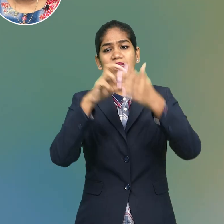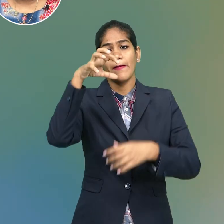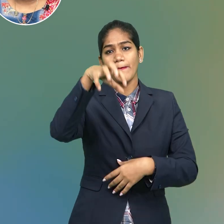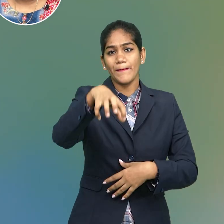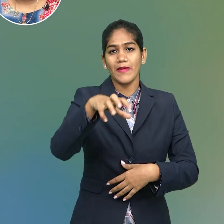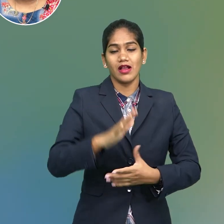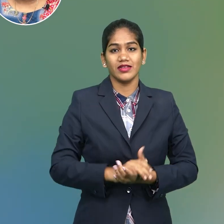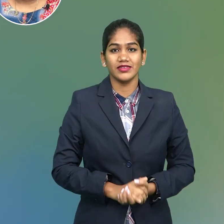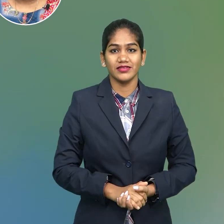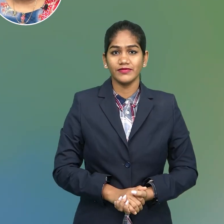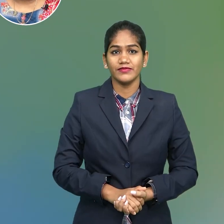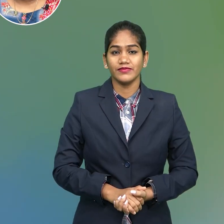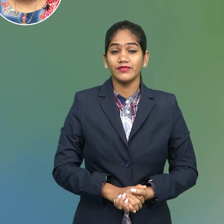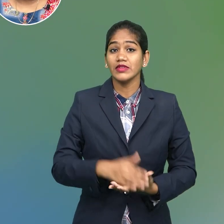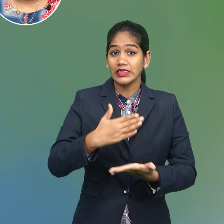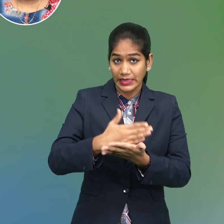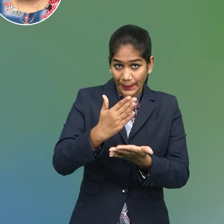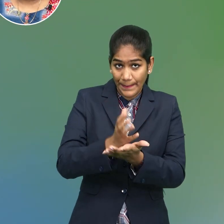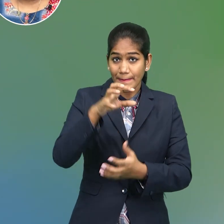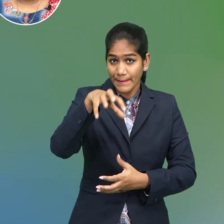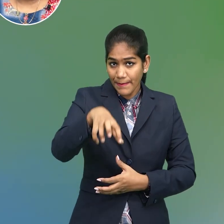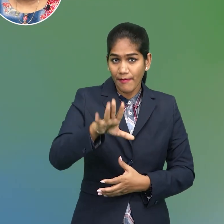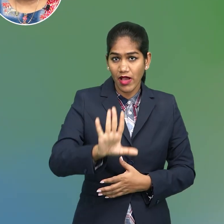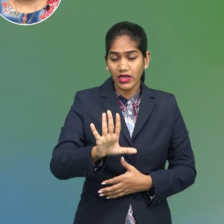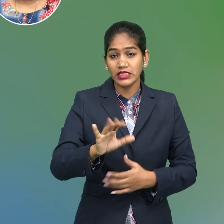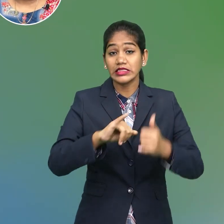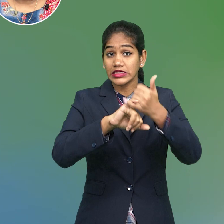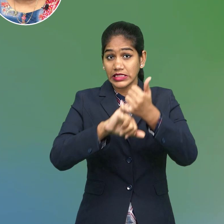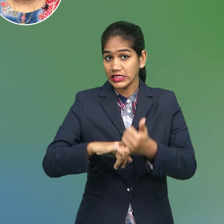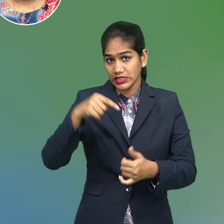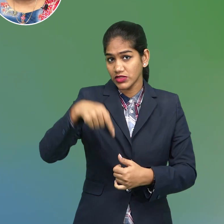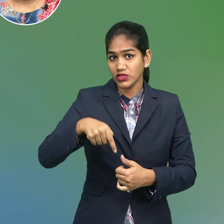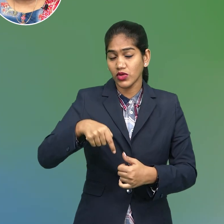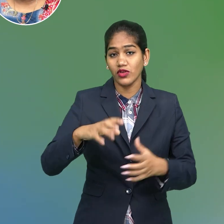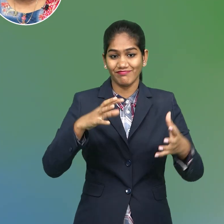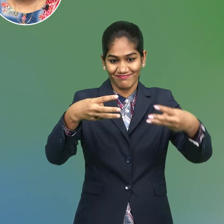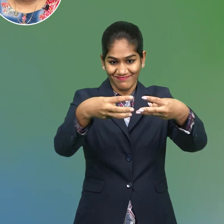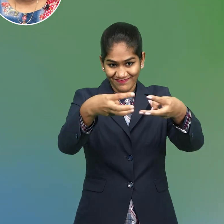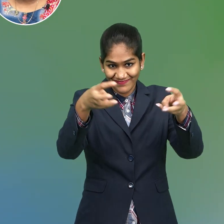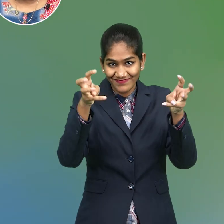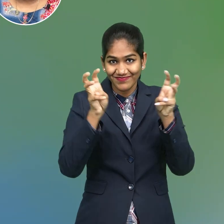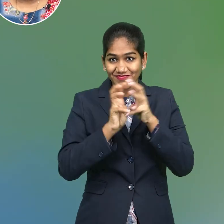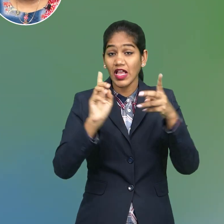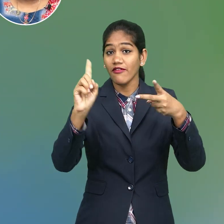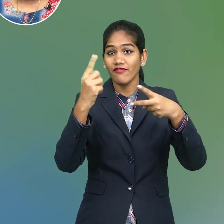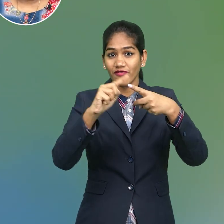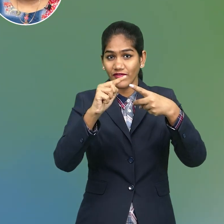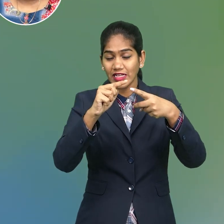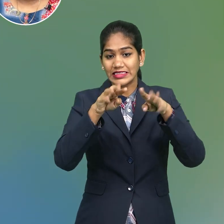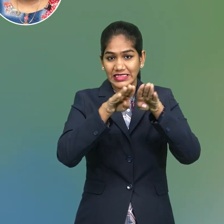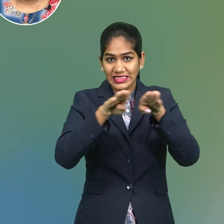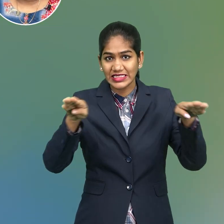part. The part that is in the south of Tropic of Cancer lies in